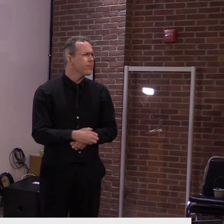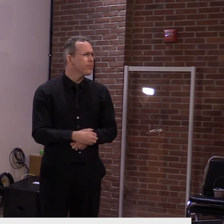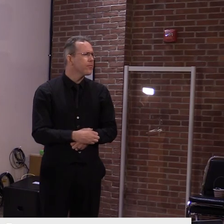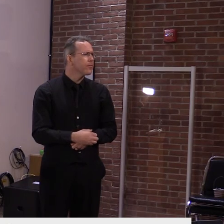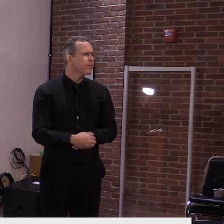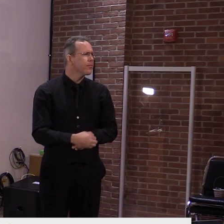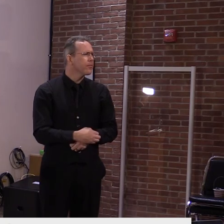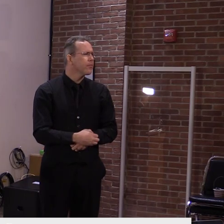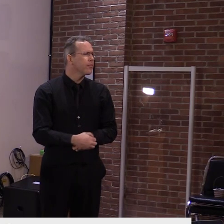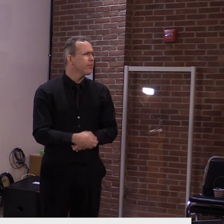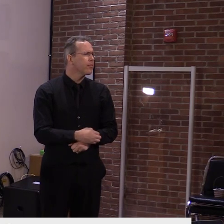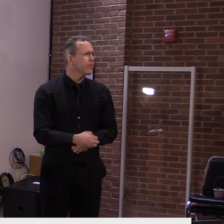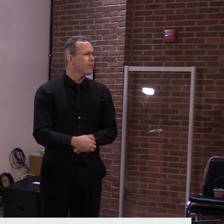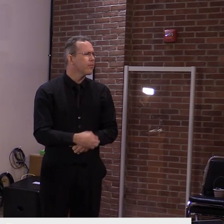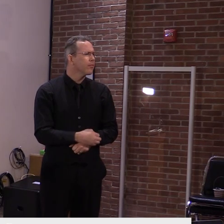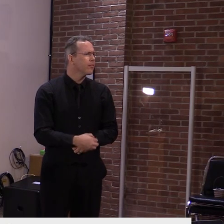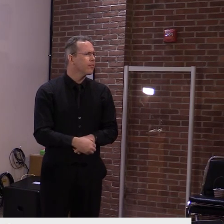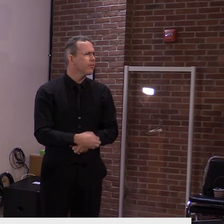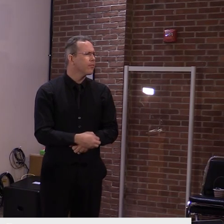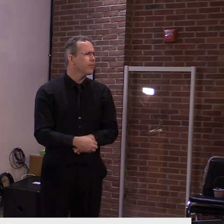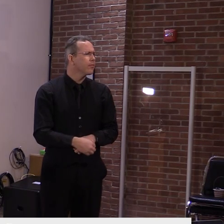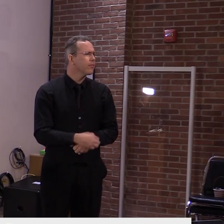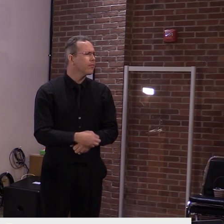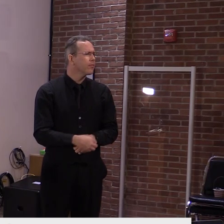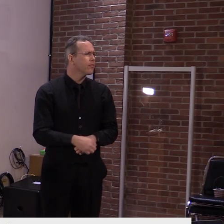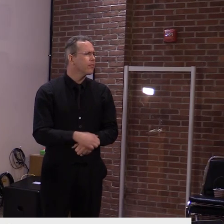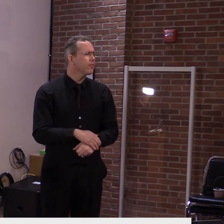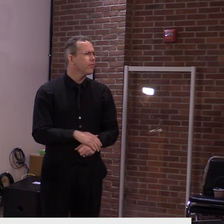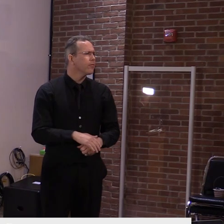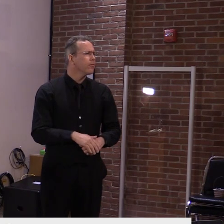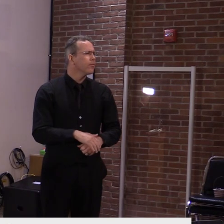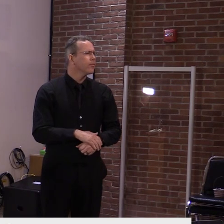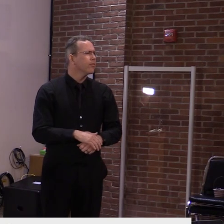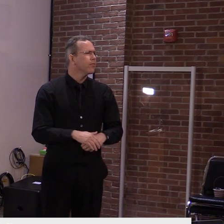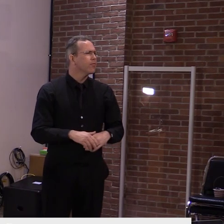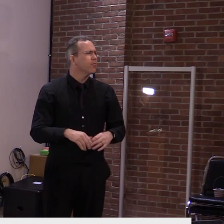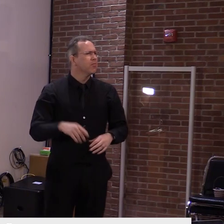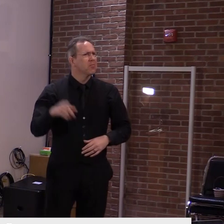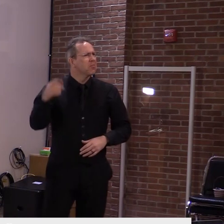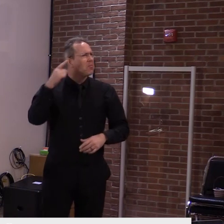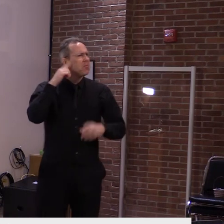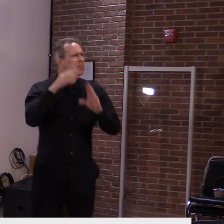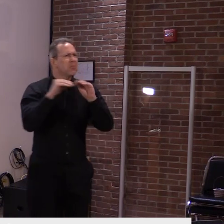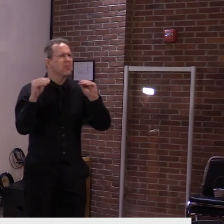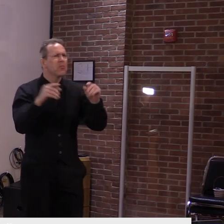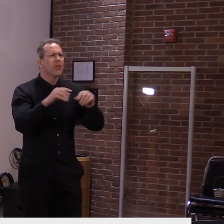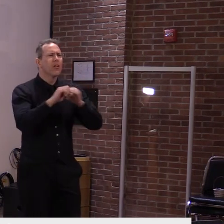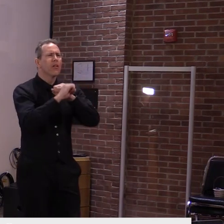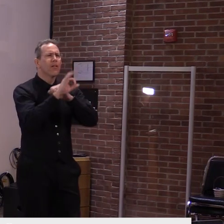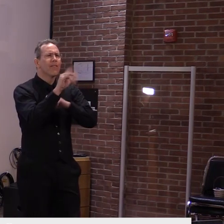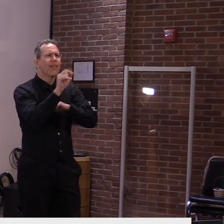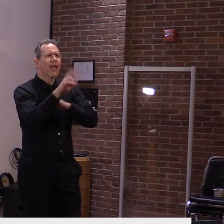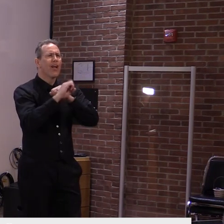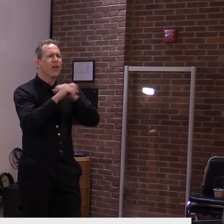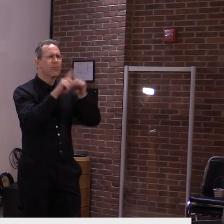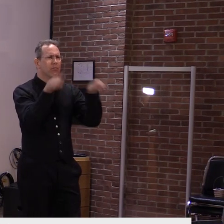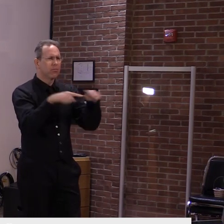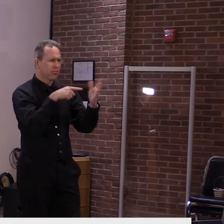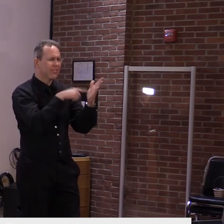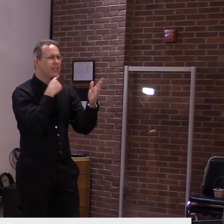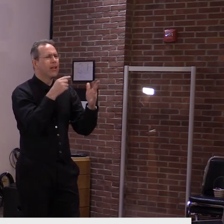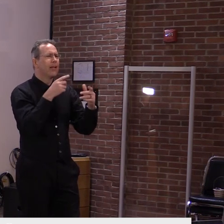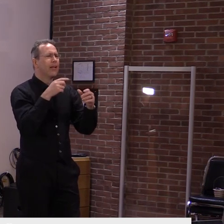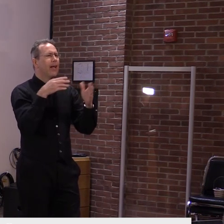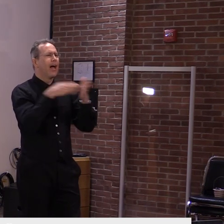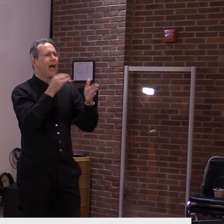Chittenden County. And we were wondering if you're aware of this or if it's credible, if you are. And when it comes to